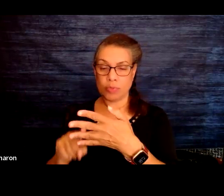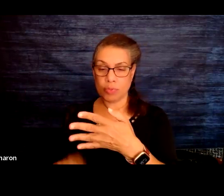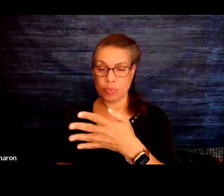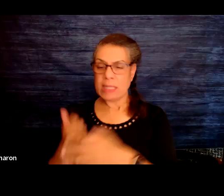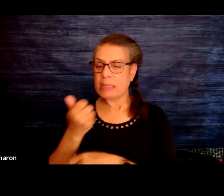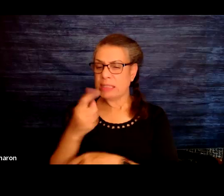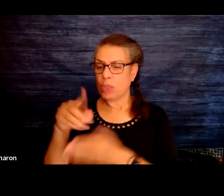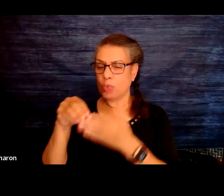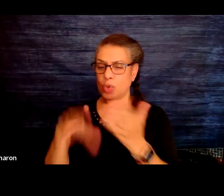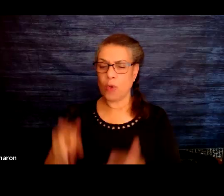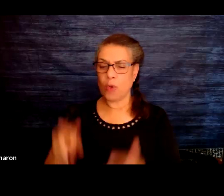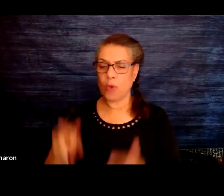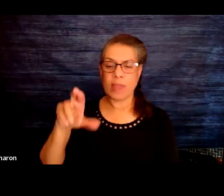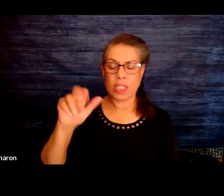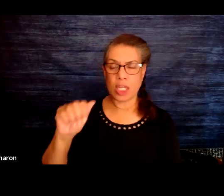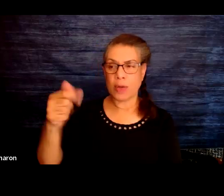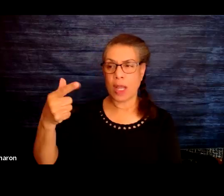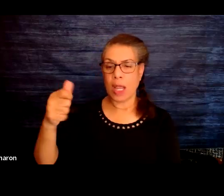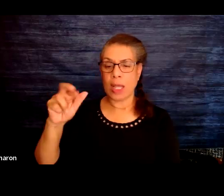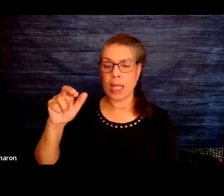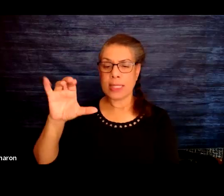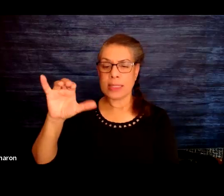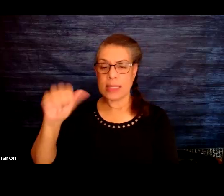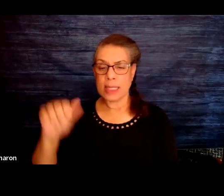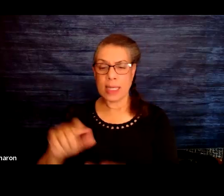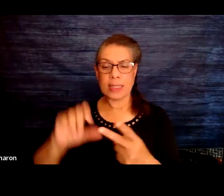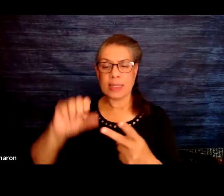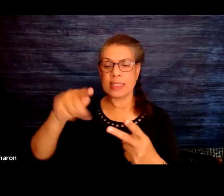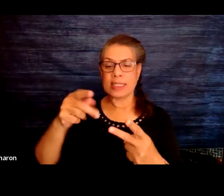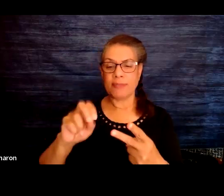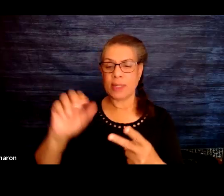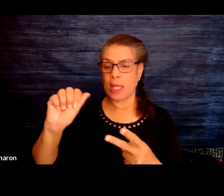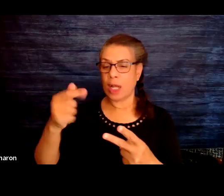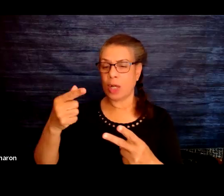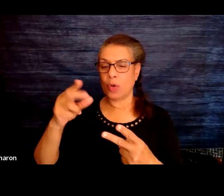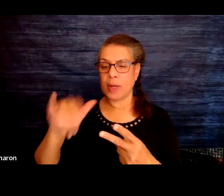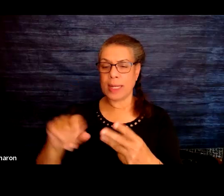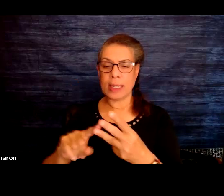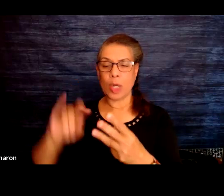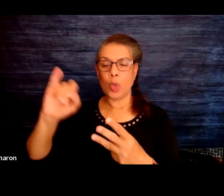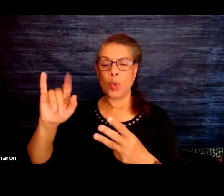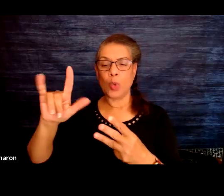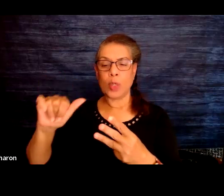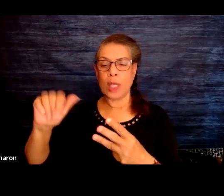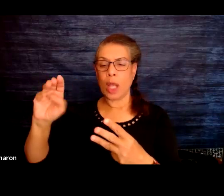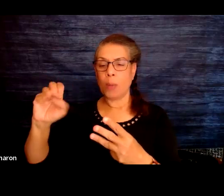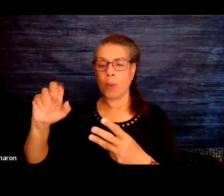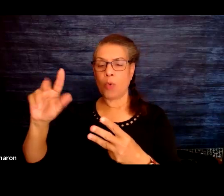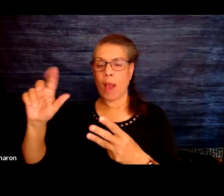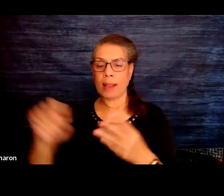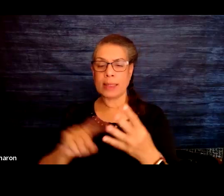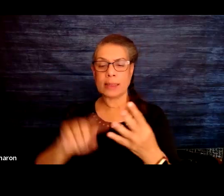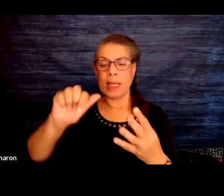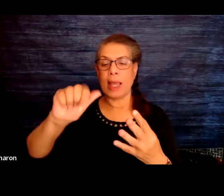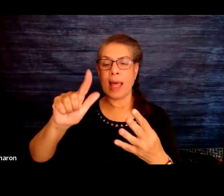Julia Morales, and Alexandra Oliver Dávila. Ha hablado en estas